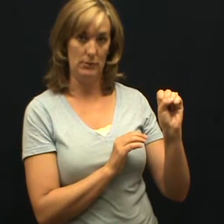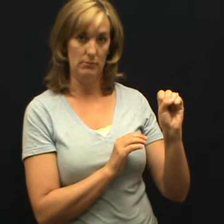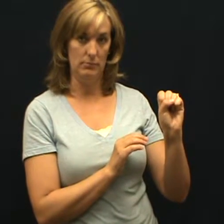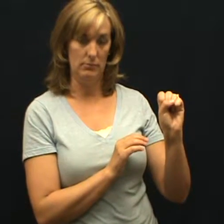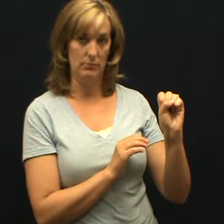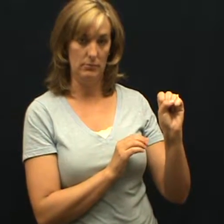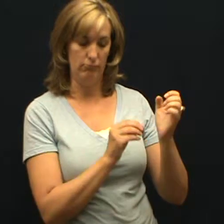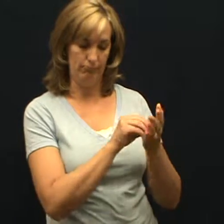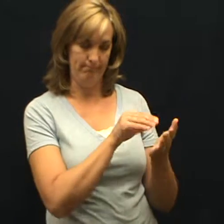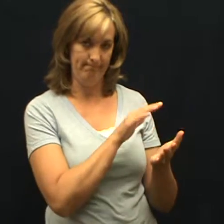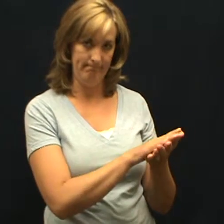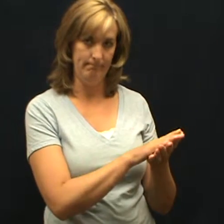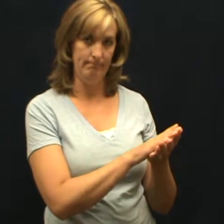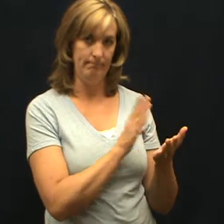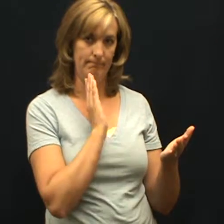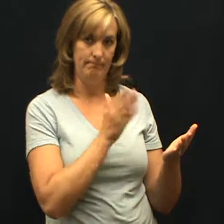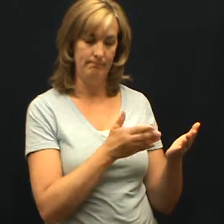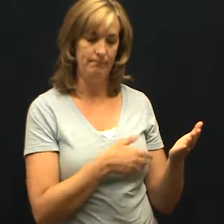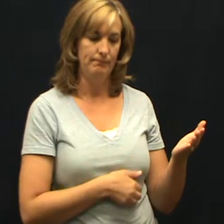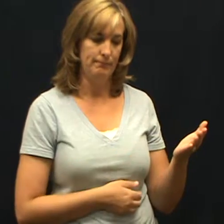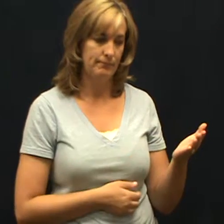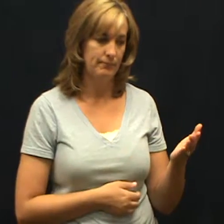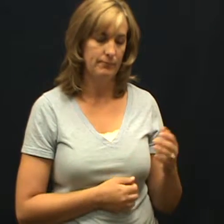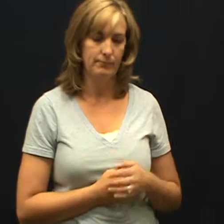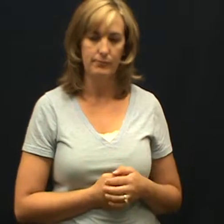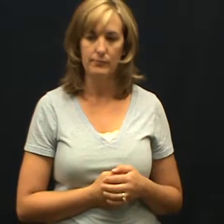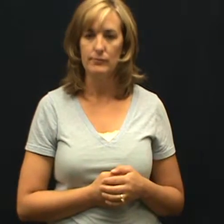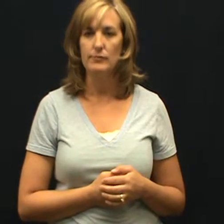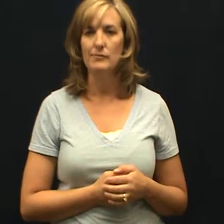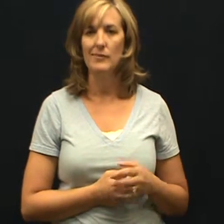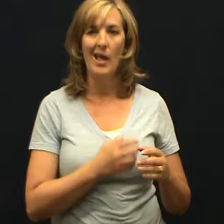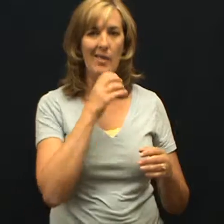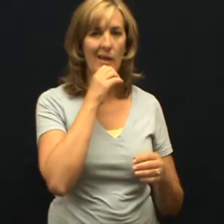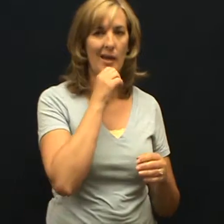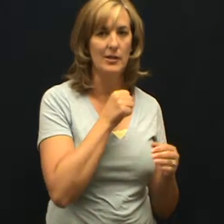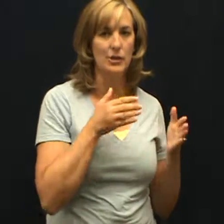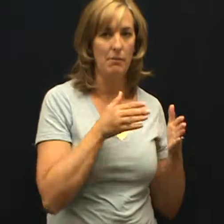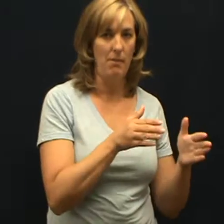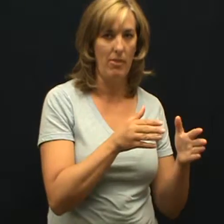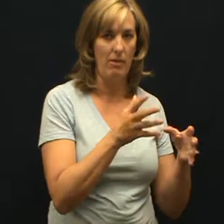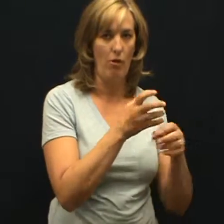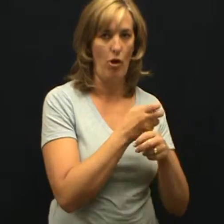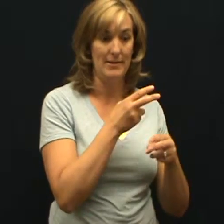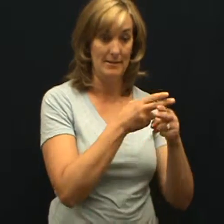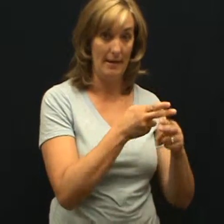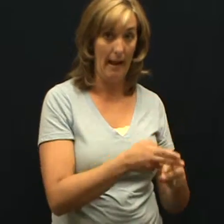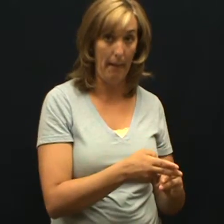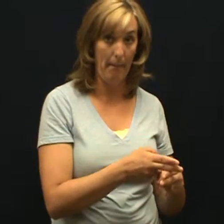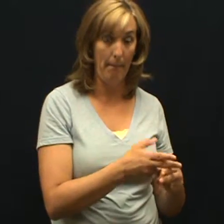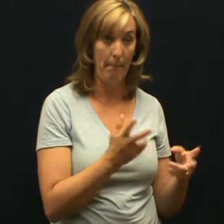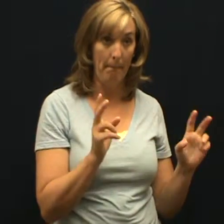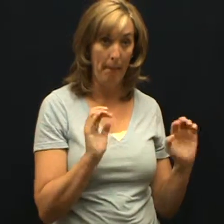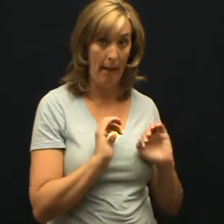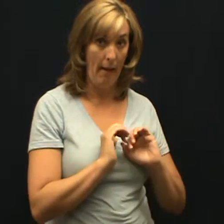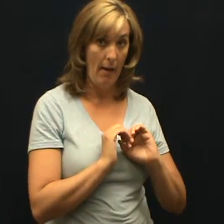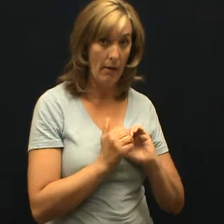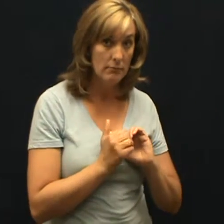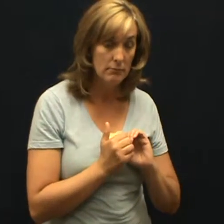as the basis of our estimates. So the aging method gets its name based on the fact that we look at the different